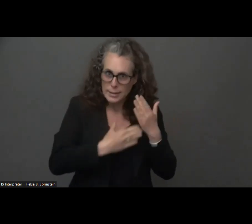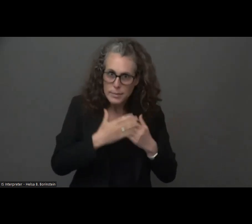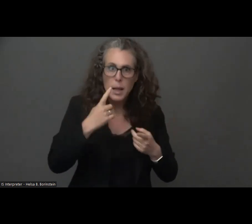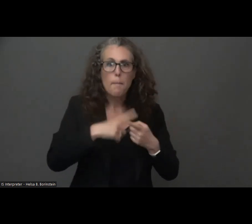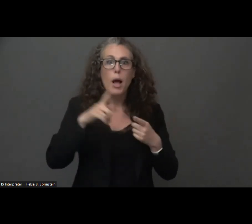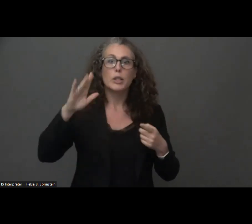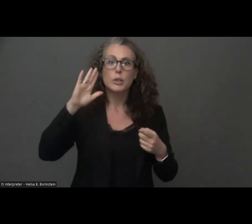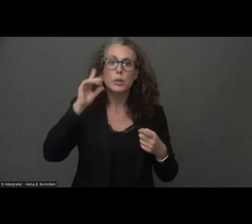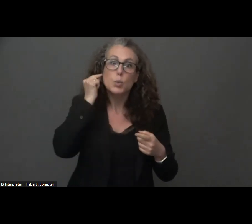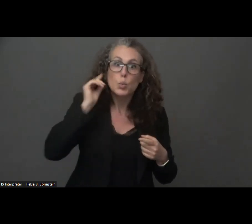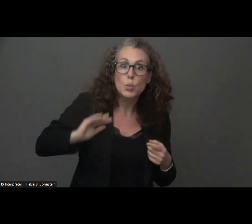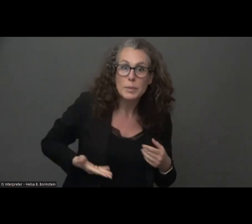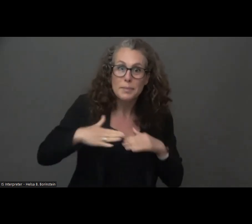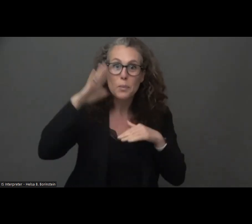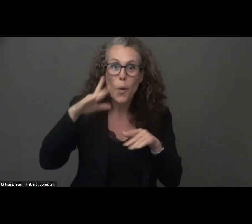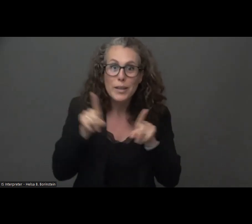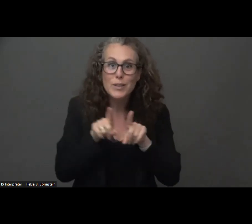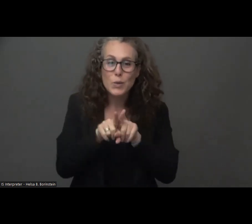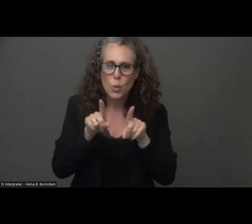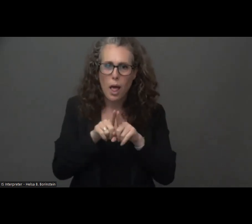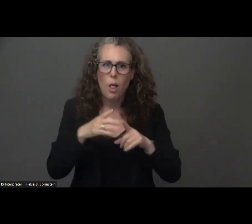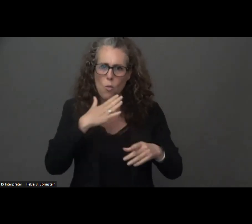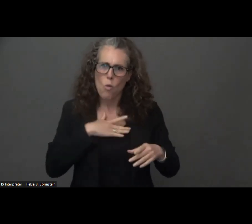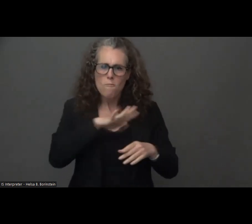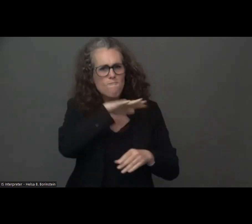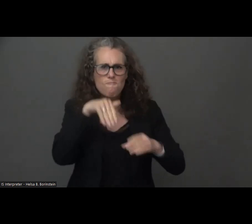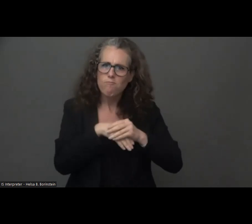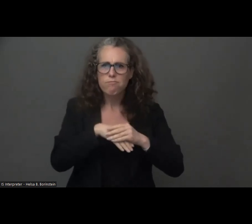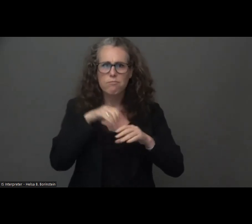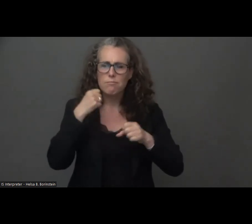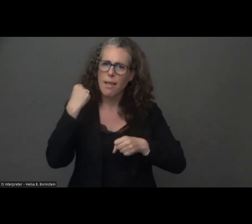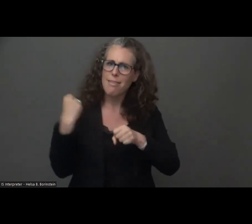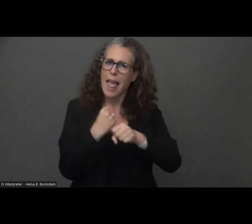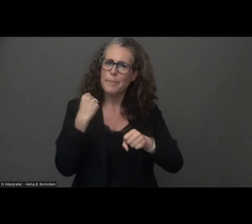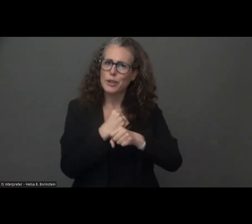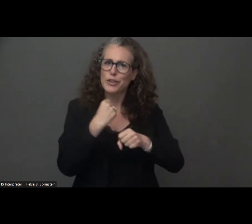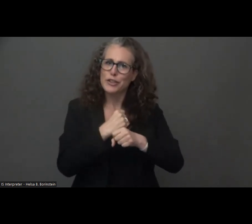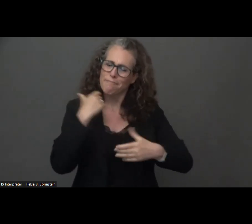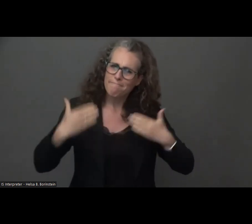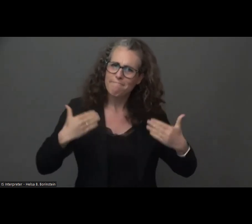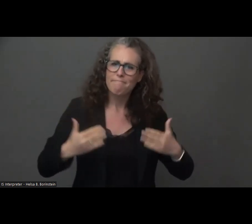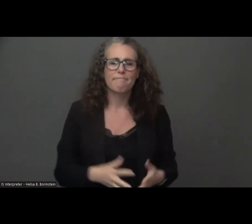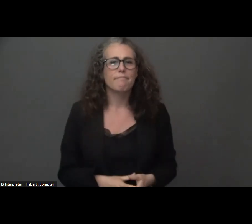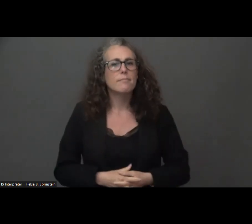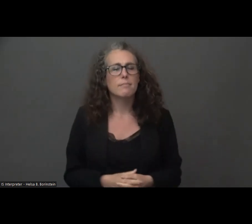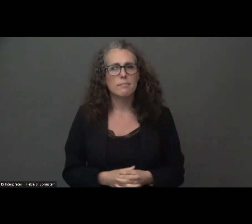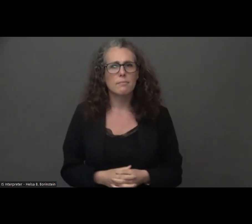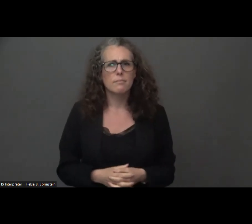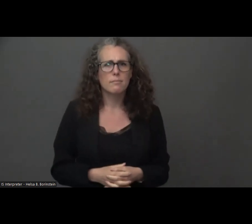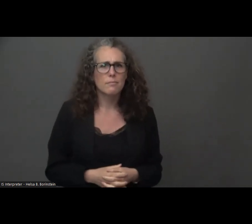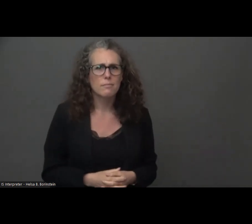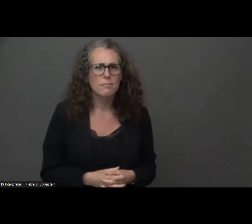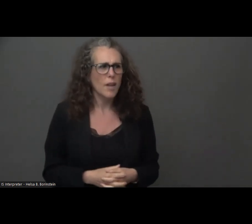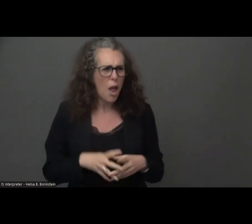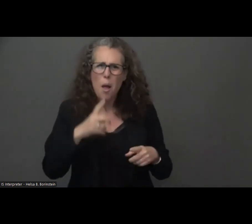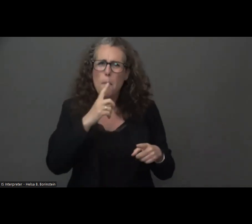to participate confidently and honorable in labor markets, and so that they can enjoy and exercise their labor